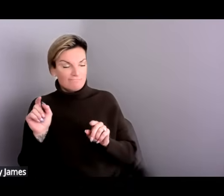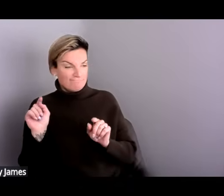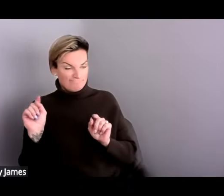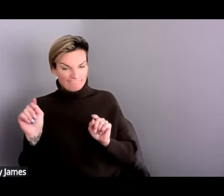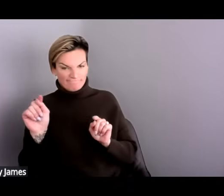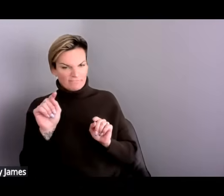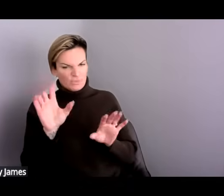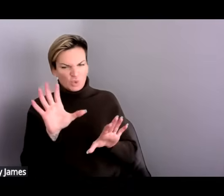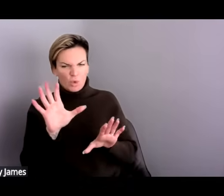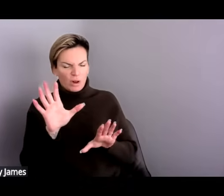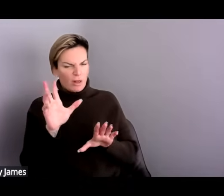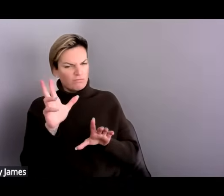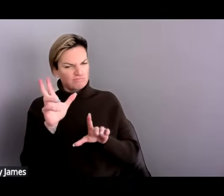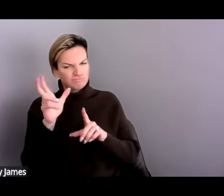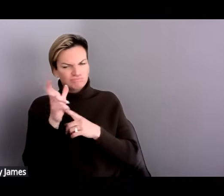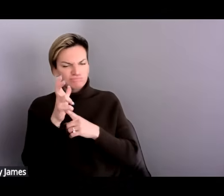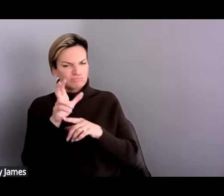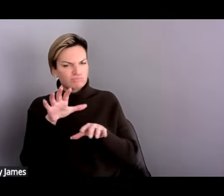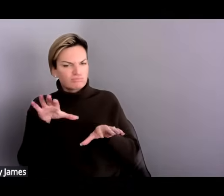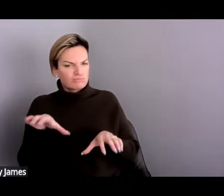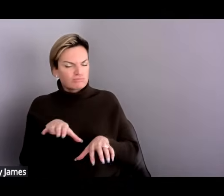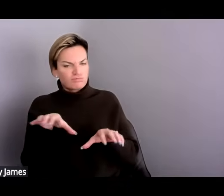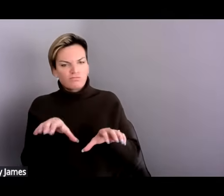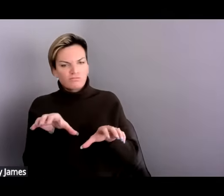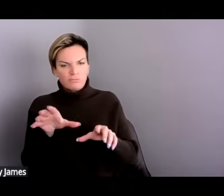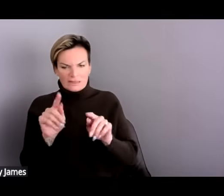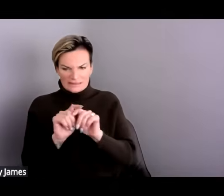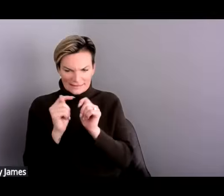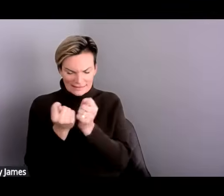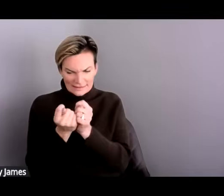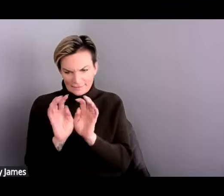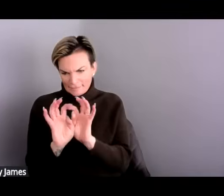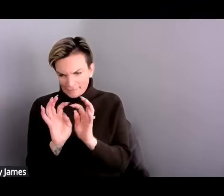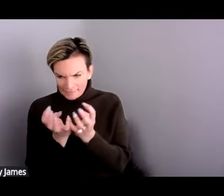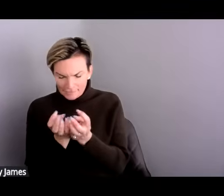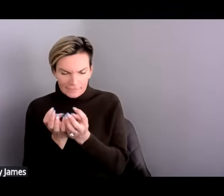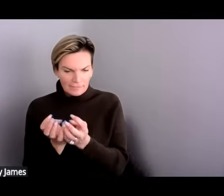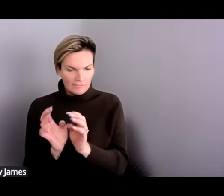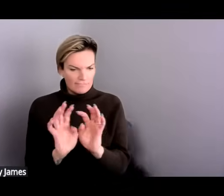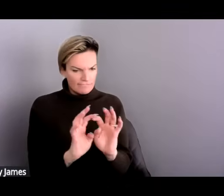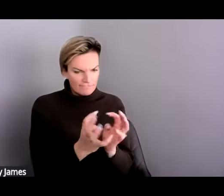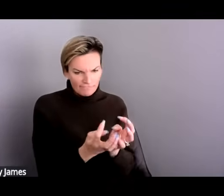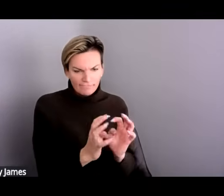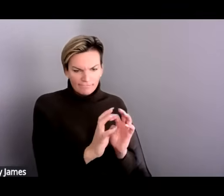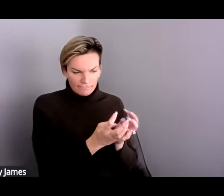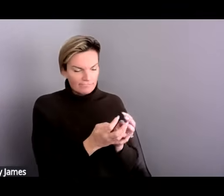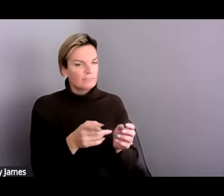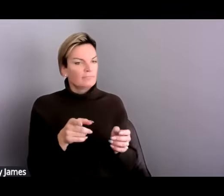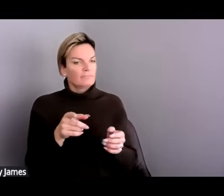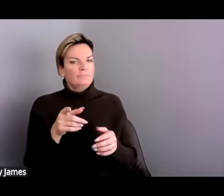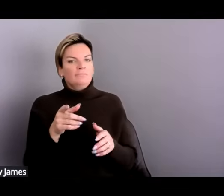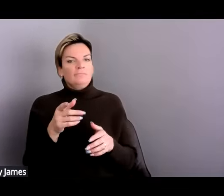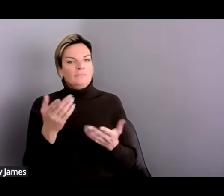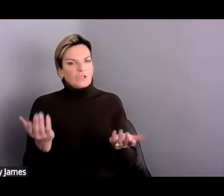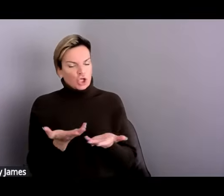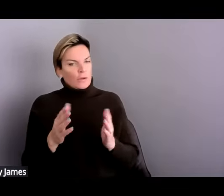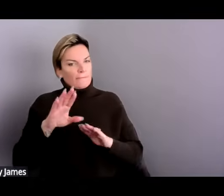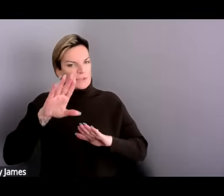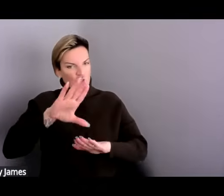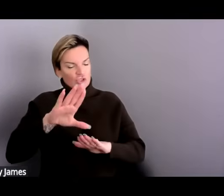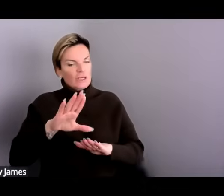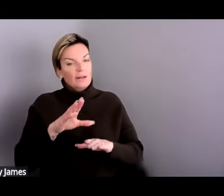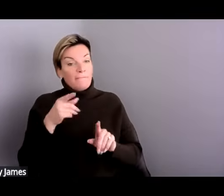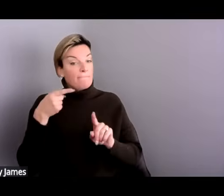job of putting teams of circulators in Michigan. Yeah. To get signatures